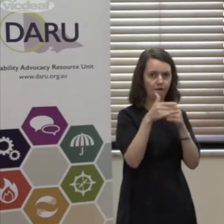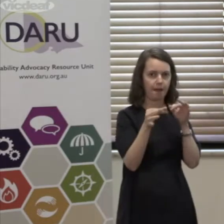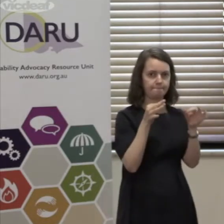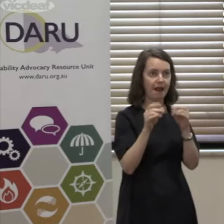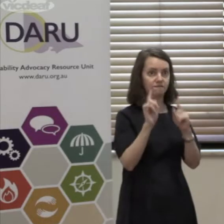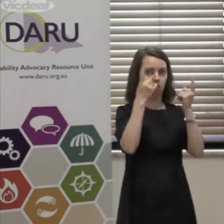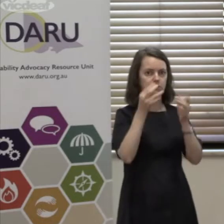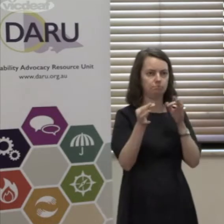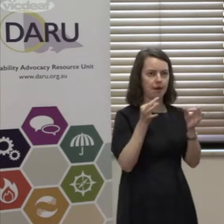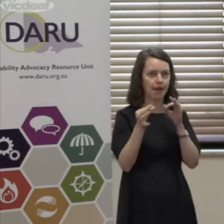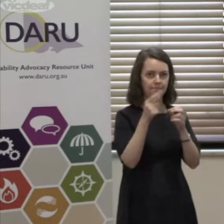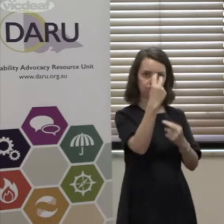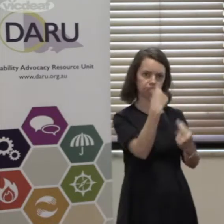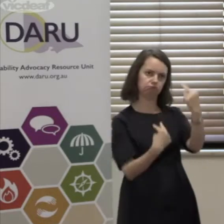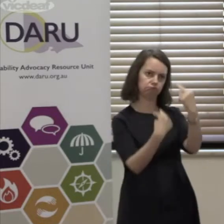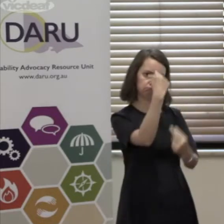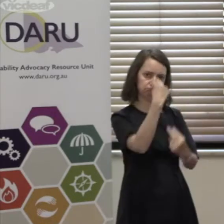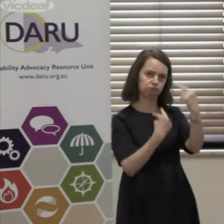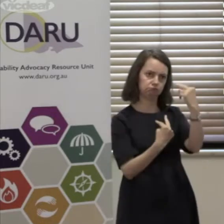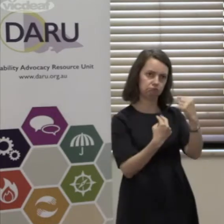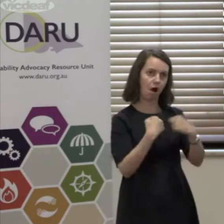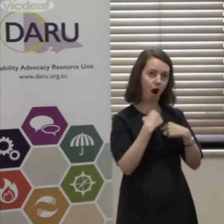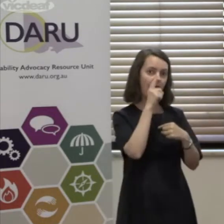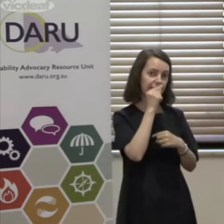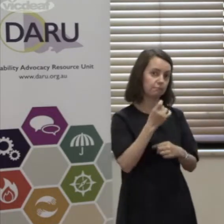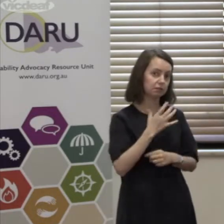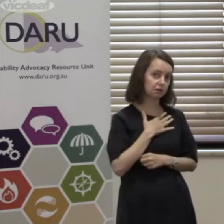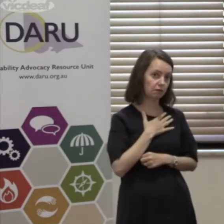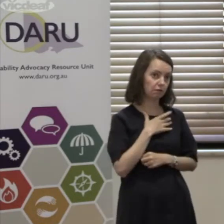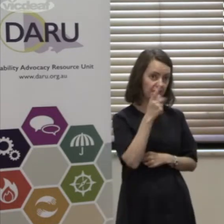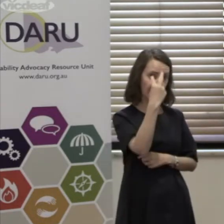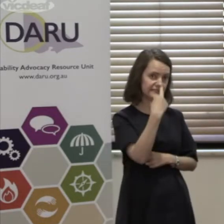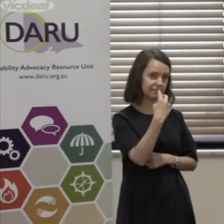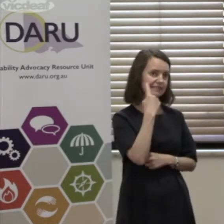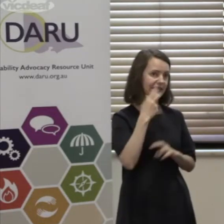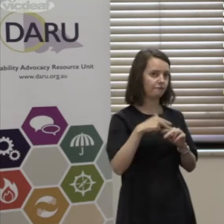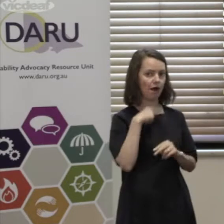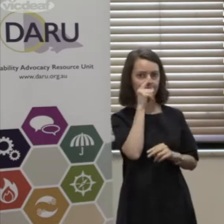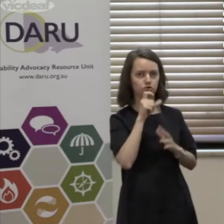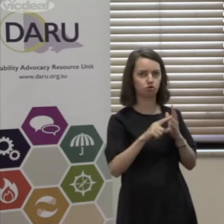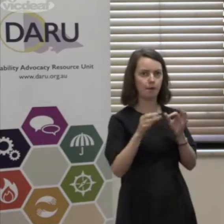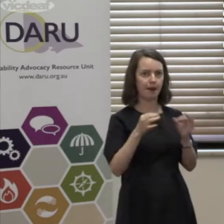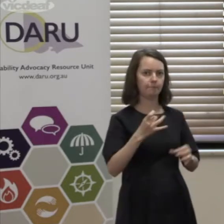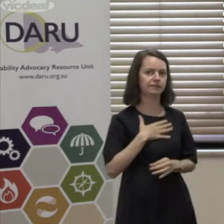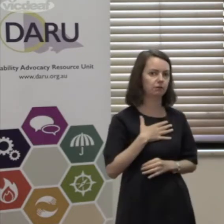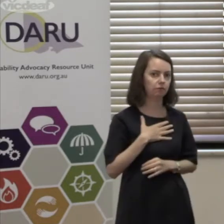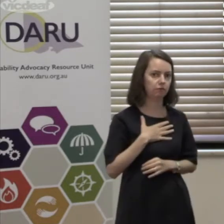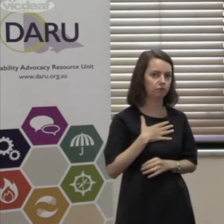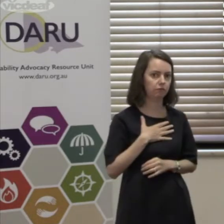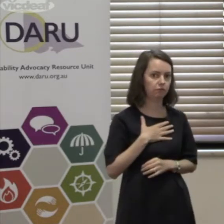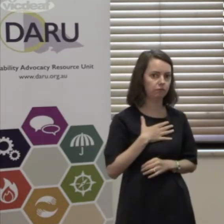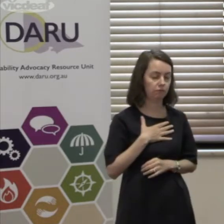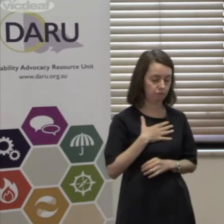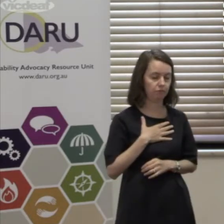is making an assessment on how capable that person is to do the plan implementation because of what happened in